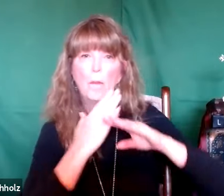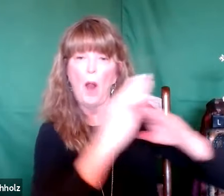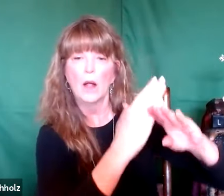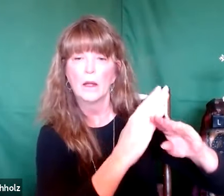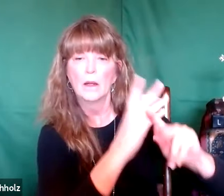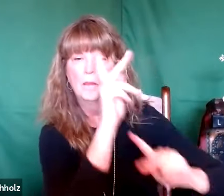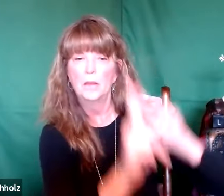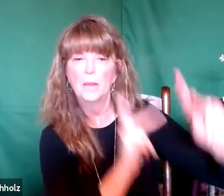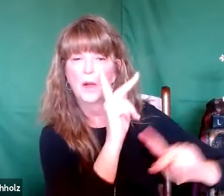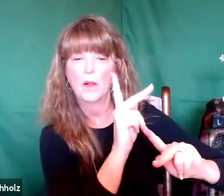Those curtains that we put up